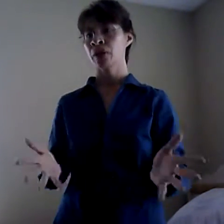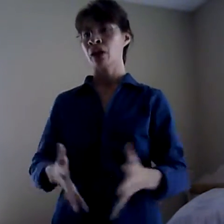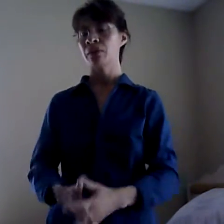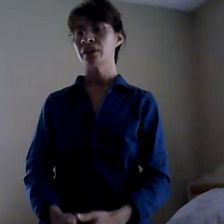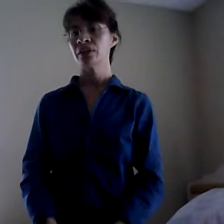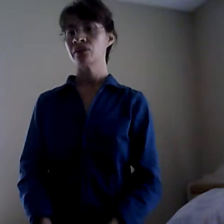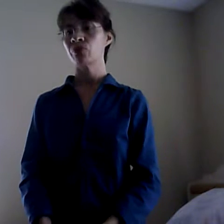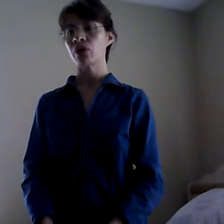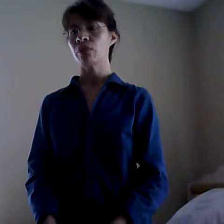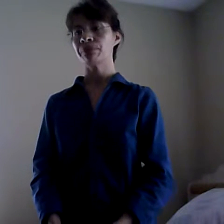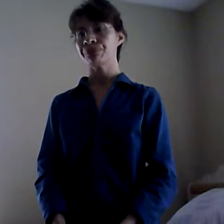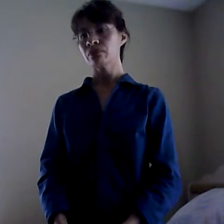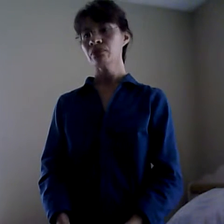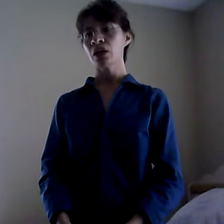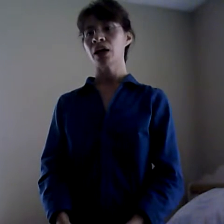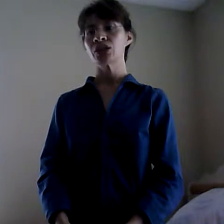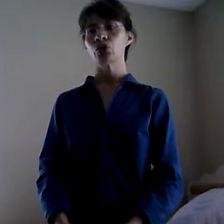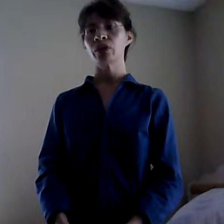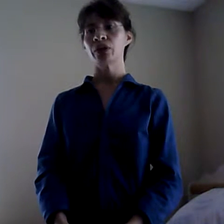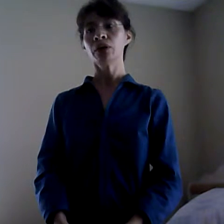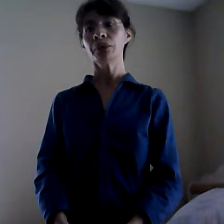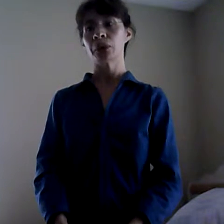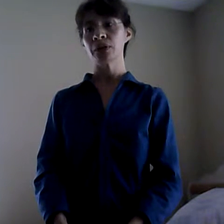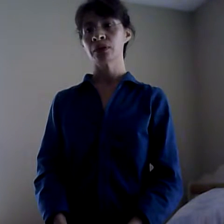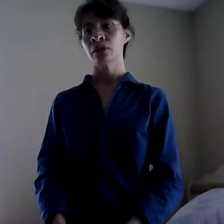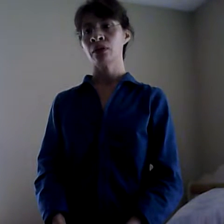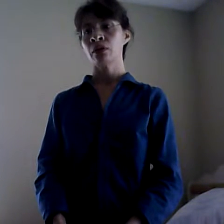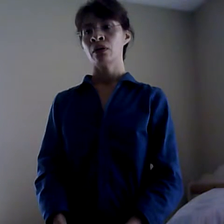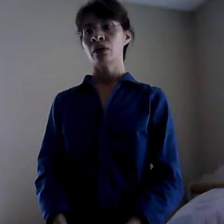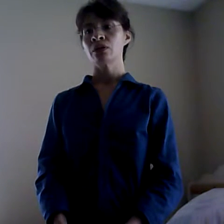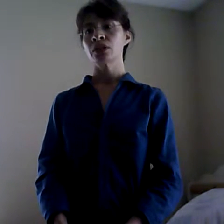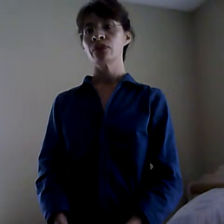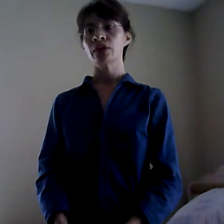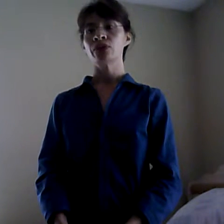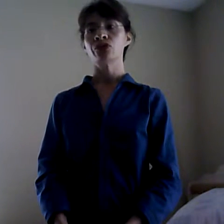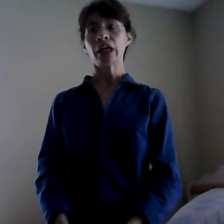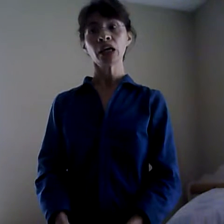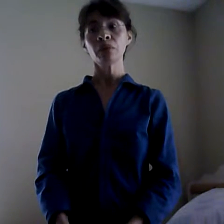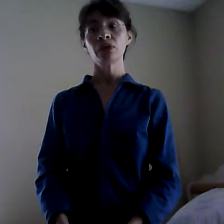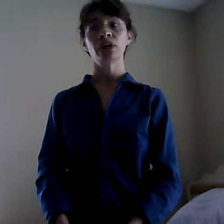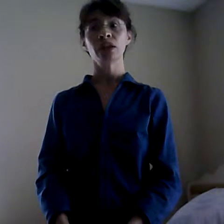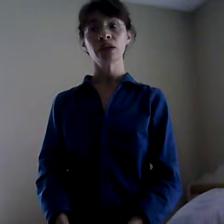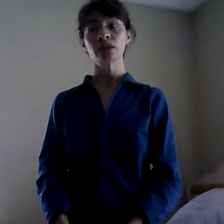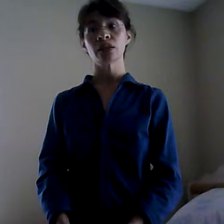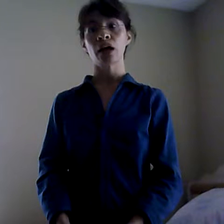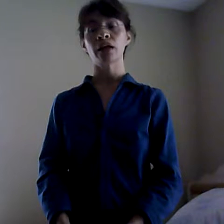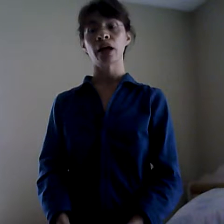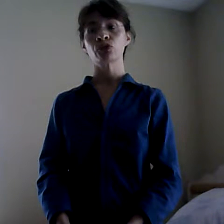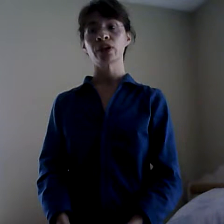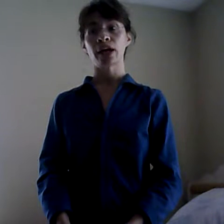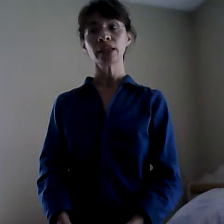I mean, that's not a problem. I can show them the invoice and see if that's their name. If it is, I can ask an